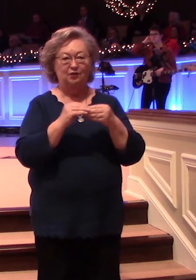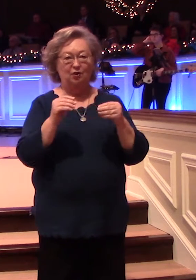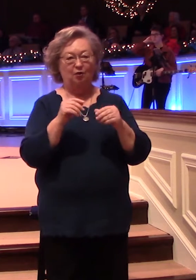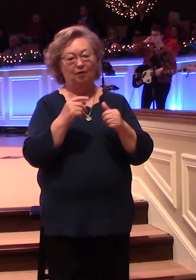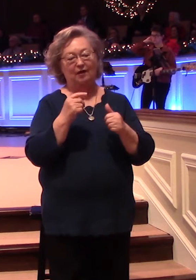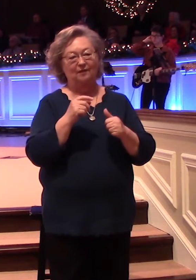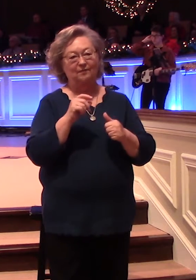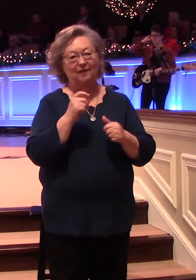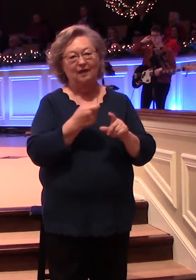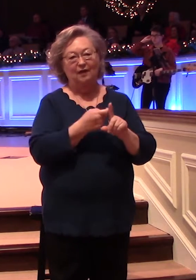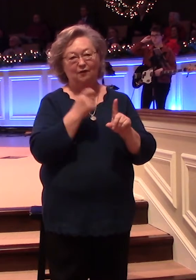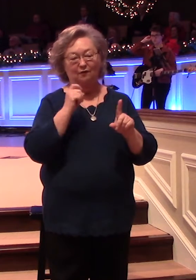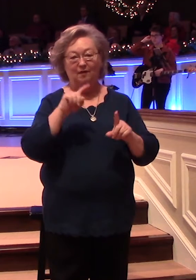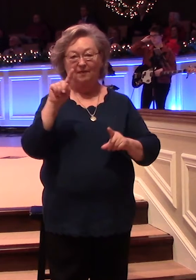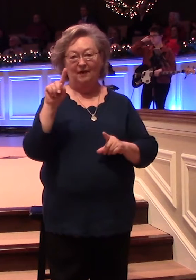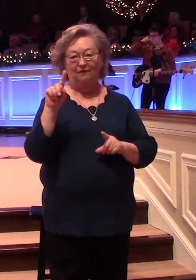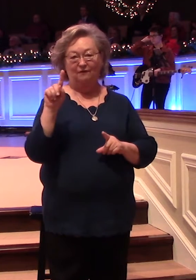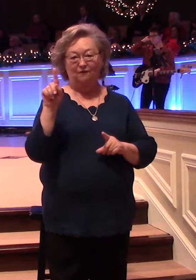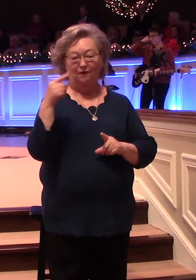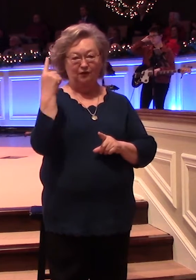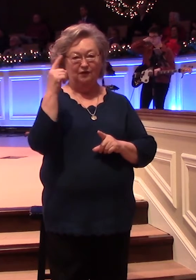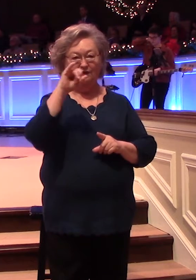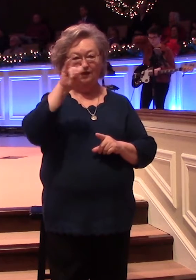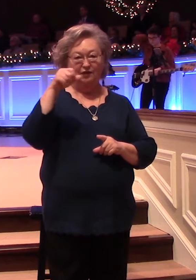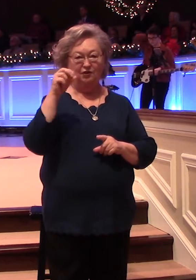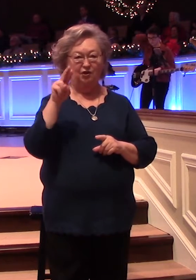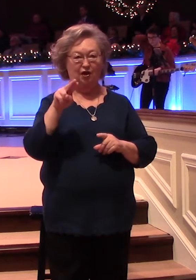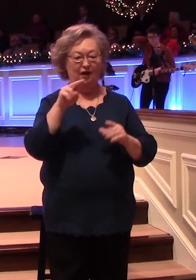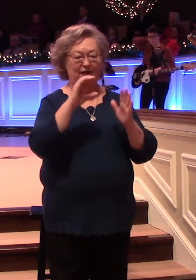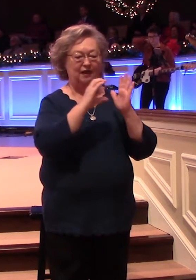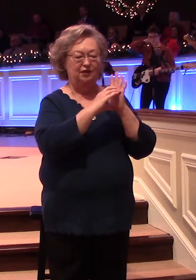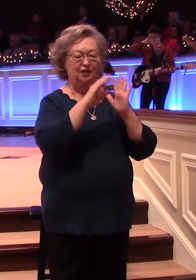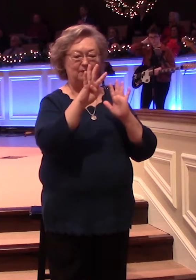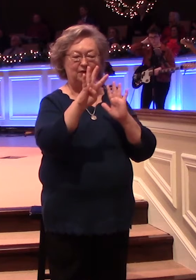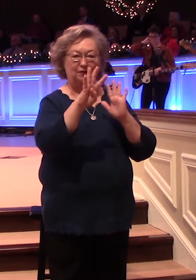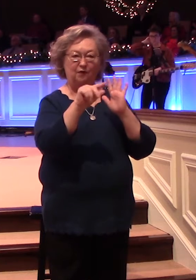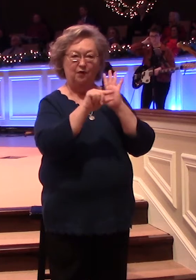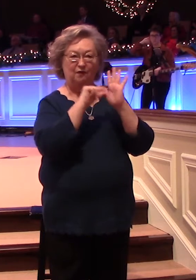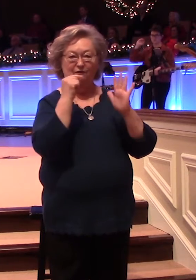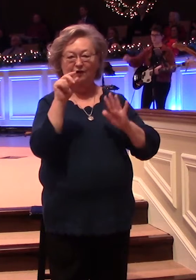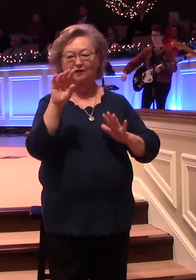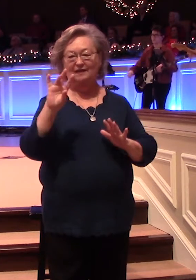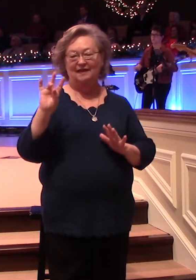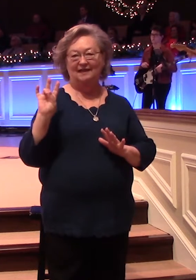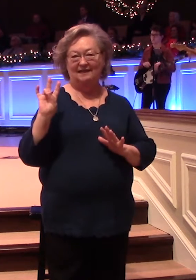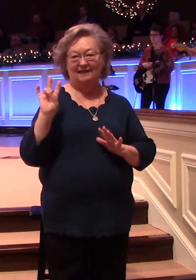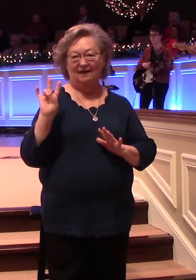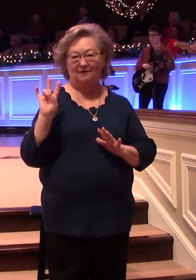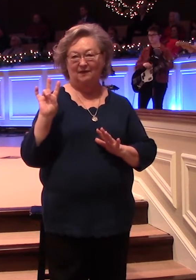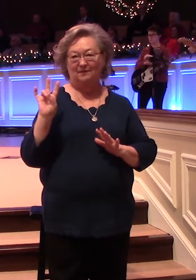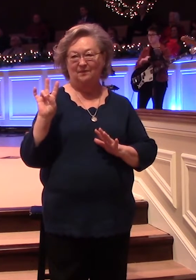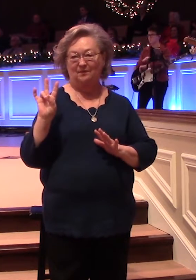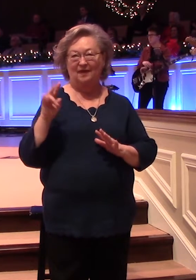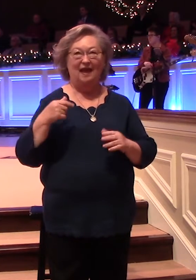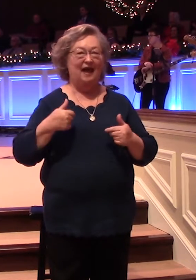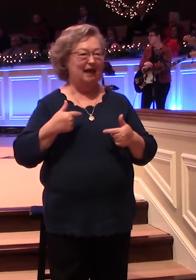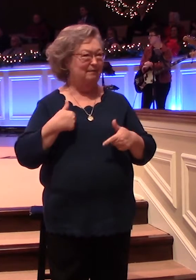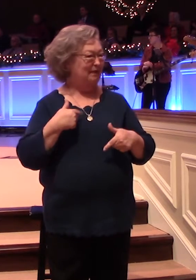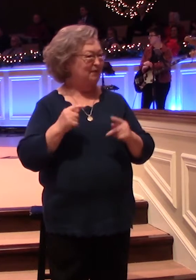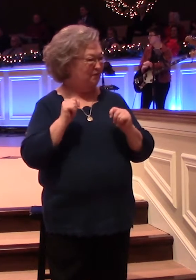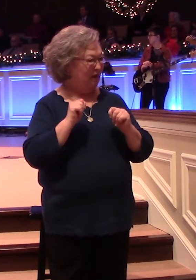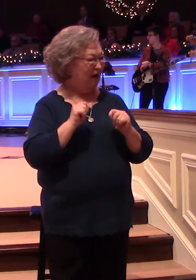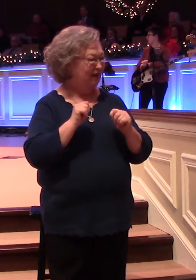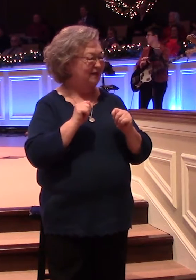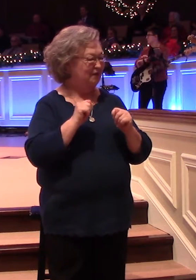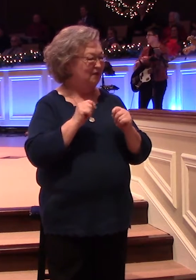the church. 1 John chapter 4, beginning in verse 7. Now, y'all know I've been working on my scripture memory, so I'm going to try to do it from memory. But this